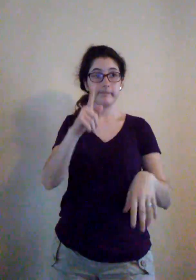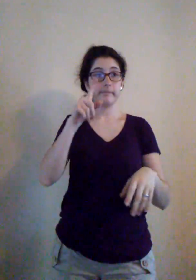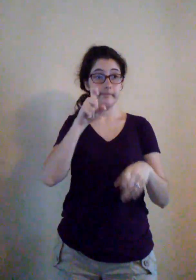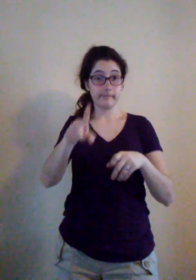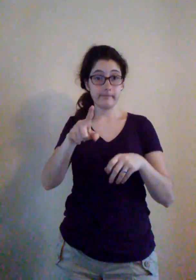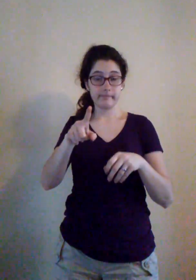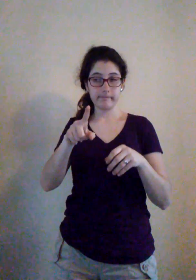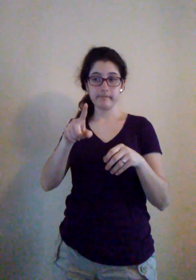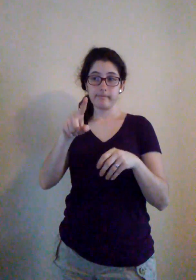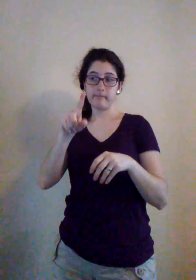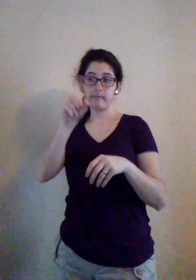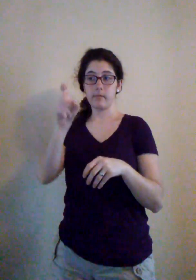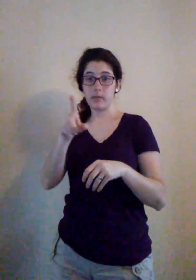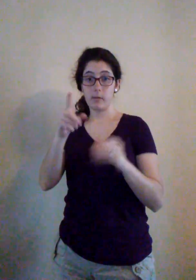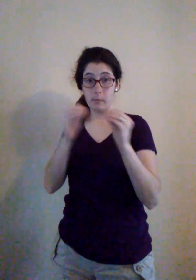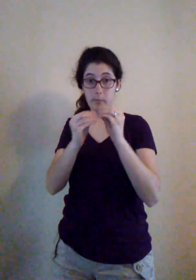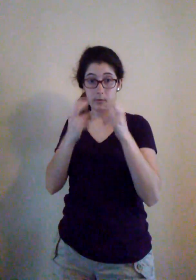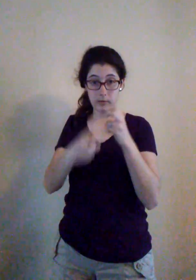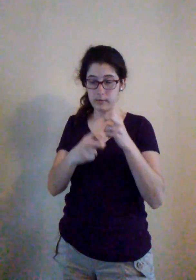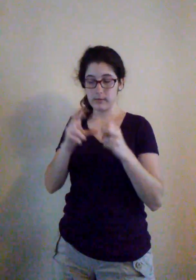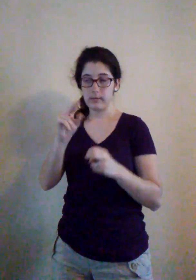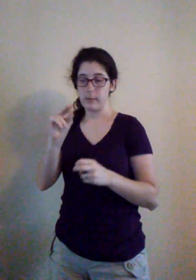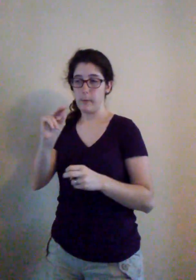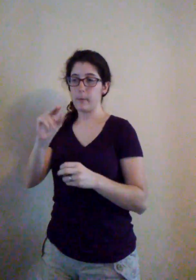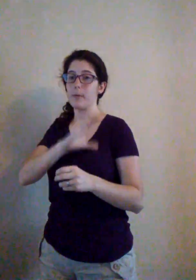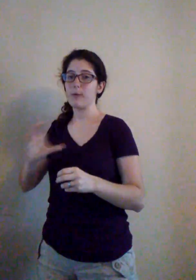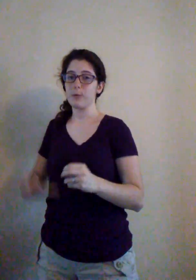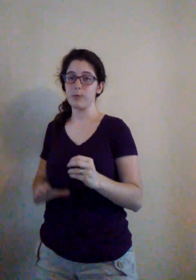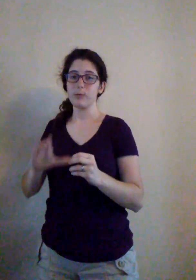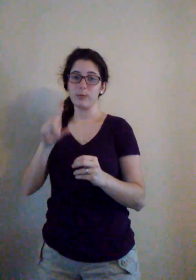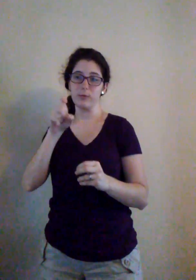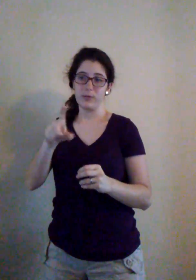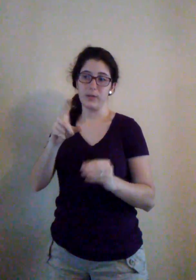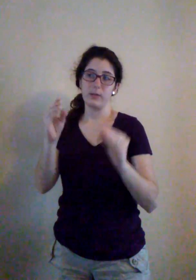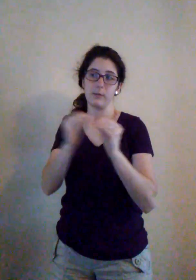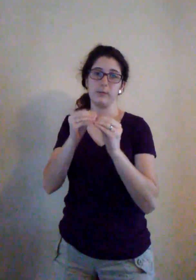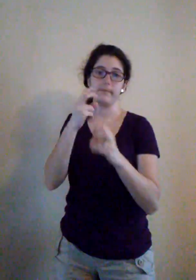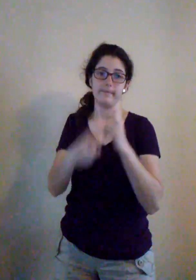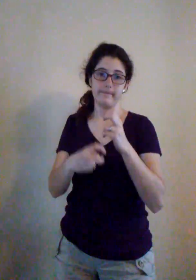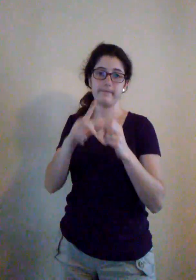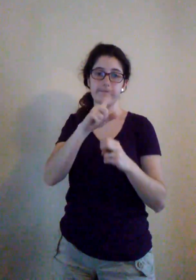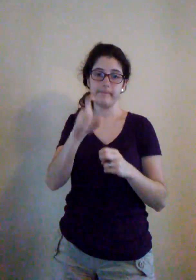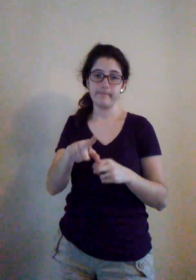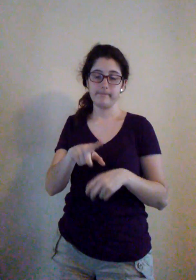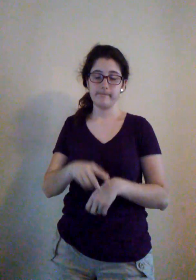that forum to get their theological questions answered, which is not the best forum.